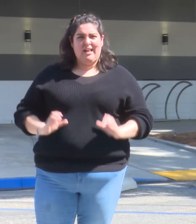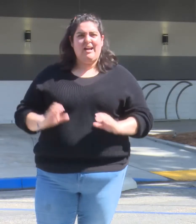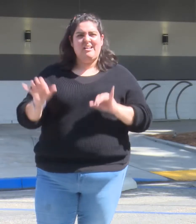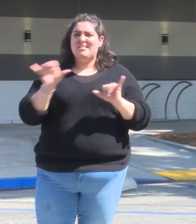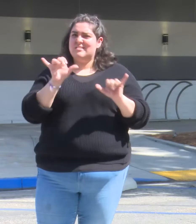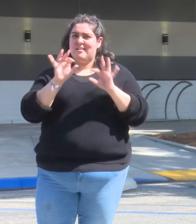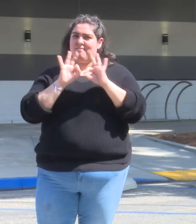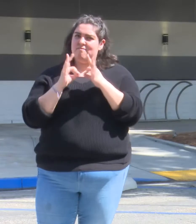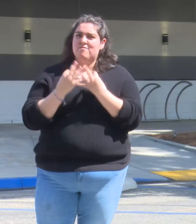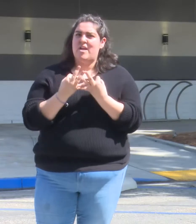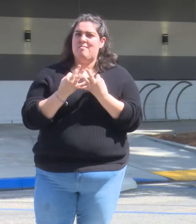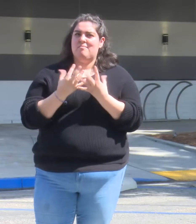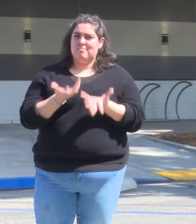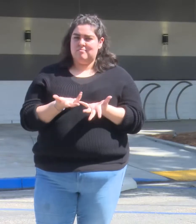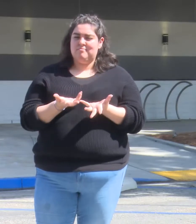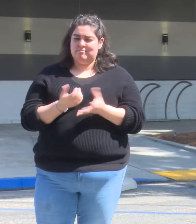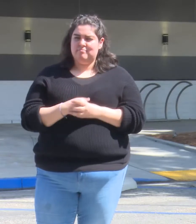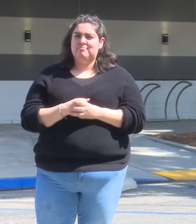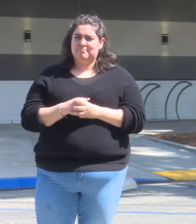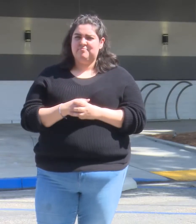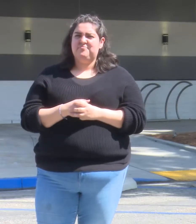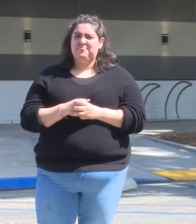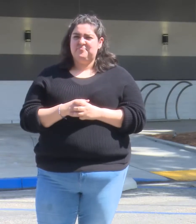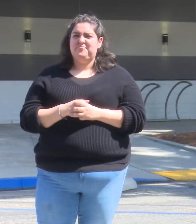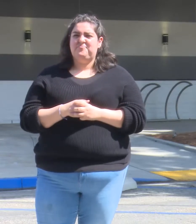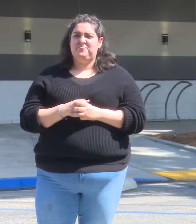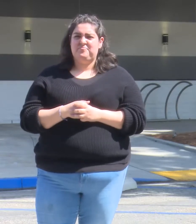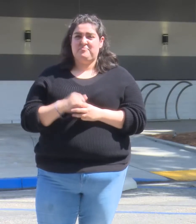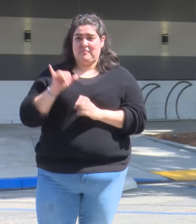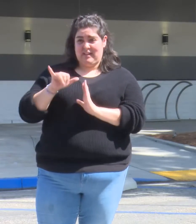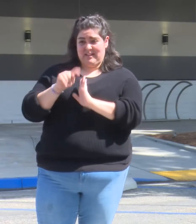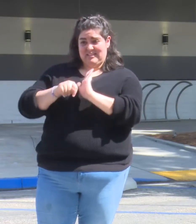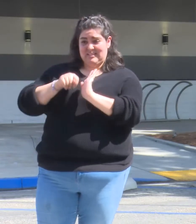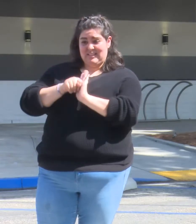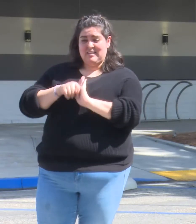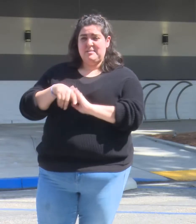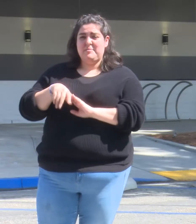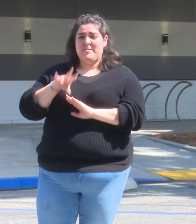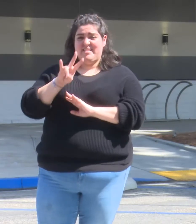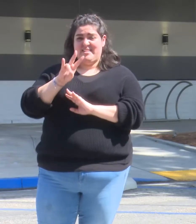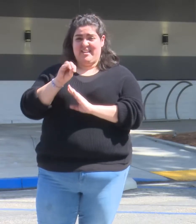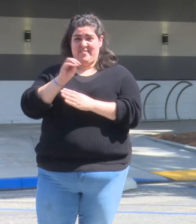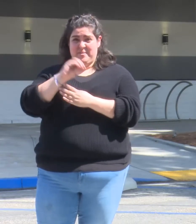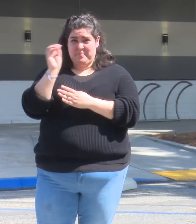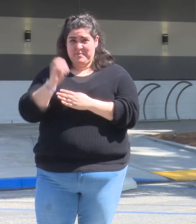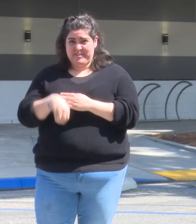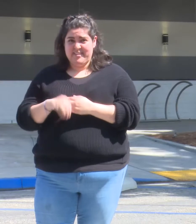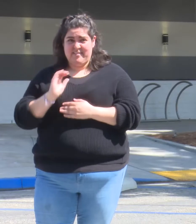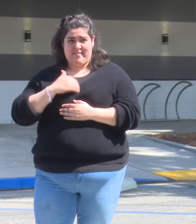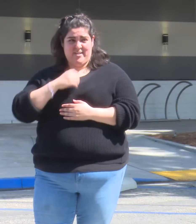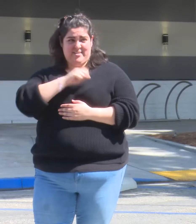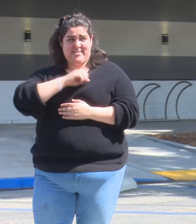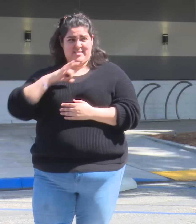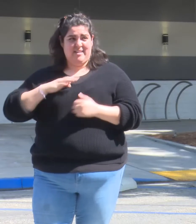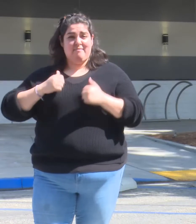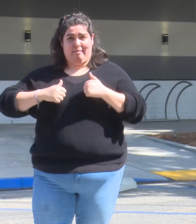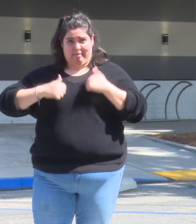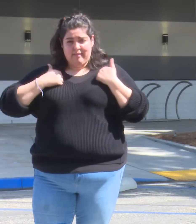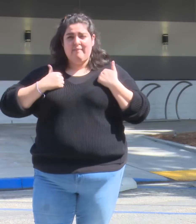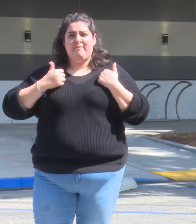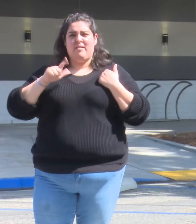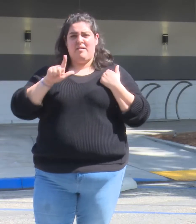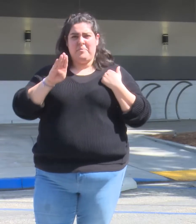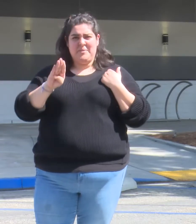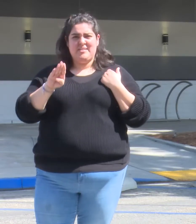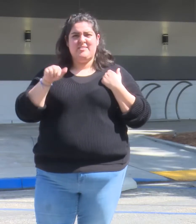they were family. At the time, 70% of our staff lived in Long Beach, and we were the